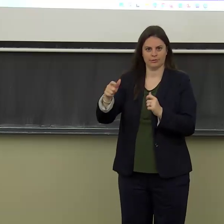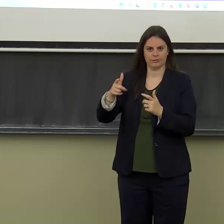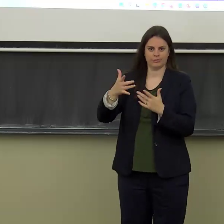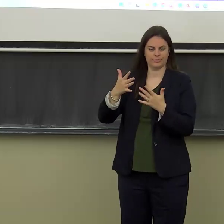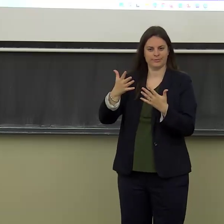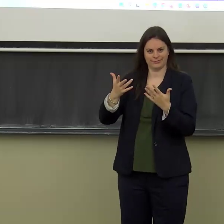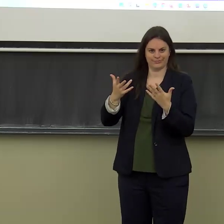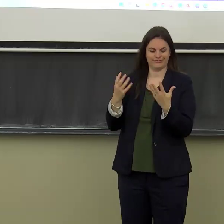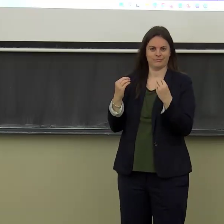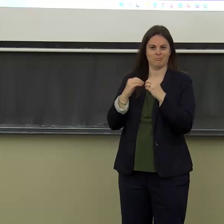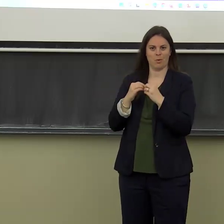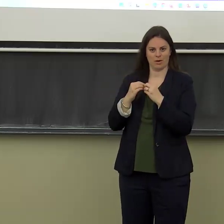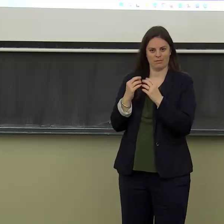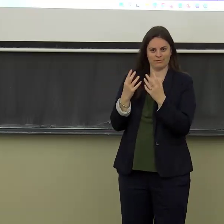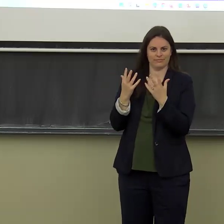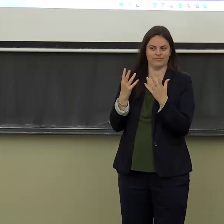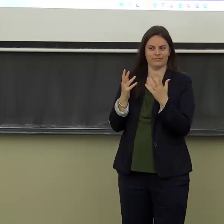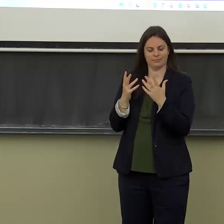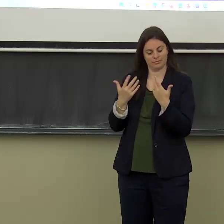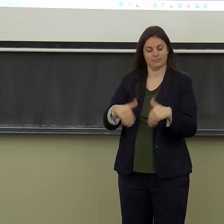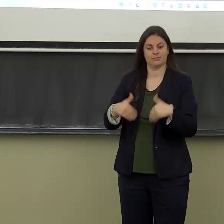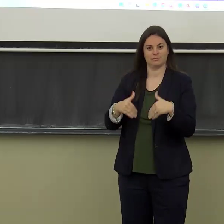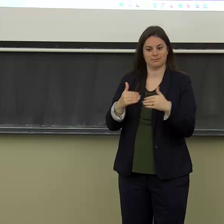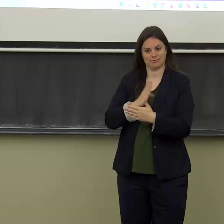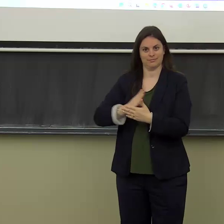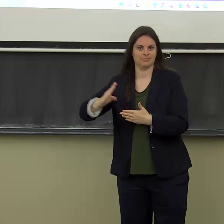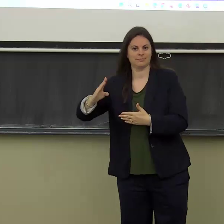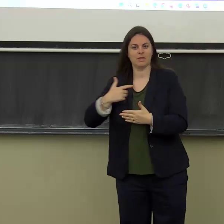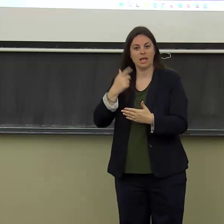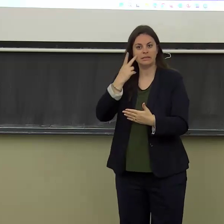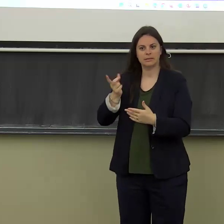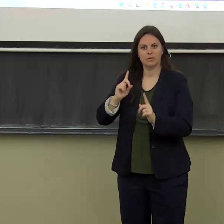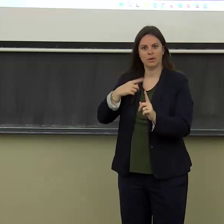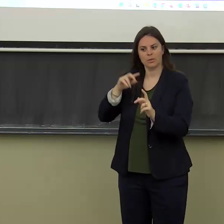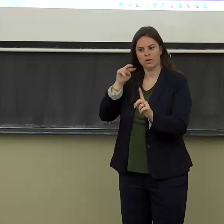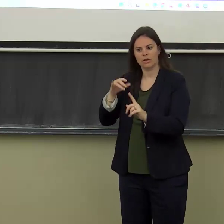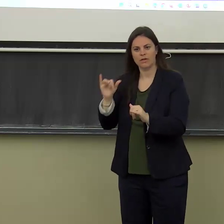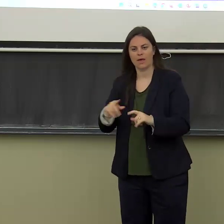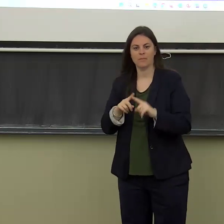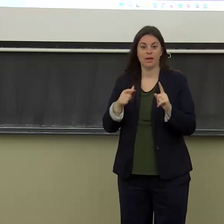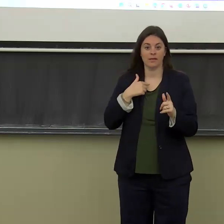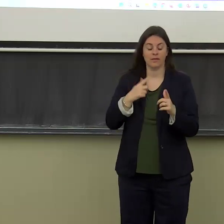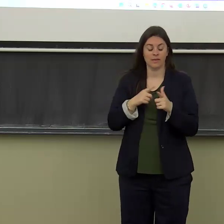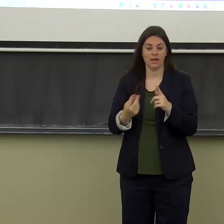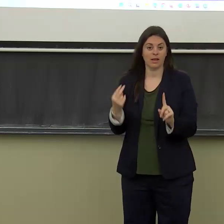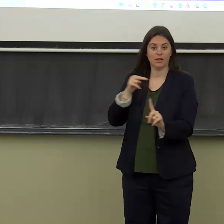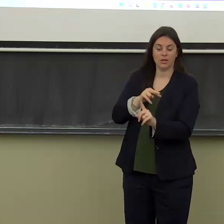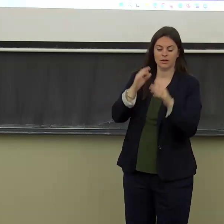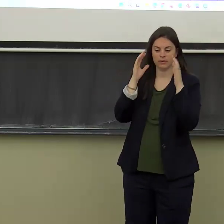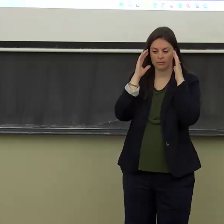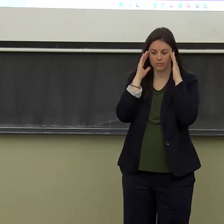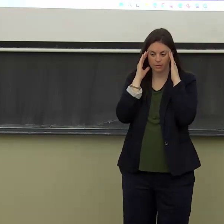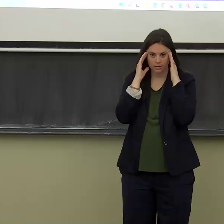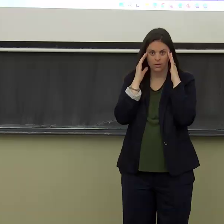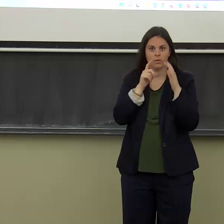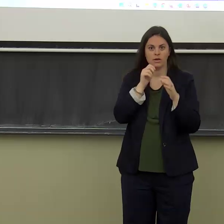my thoughts, because I could see how we could try to go for that. And then I also look at this world and I think, oh my God, we're not even, like, it's really hard